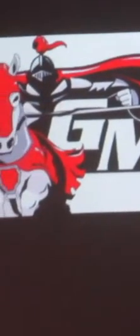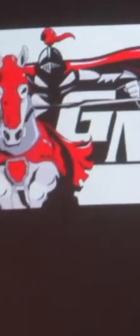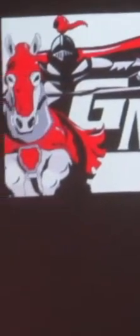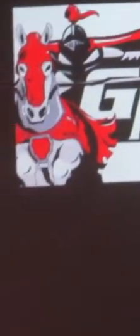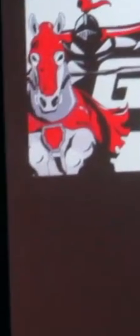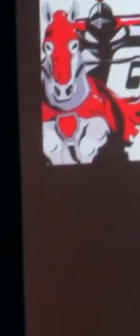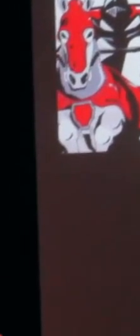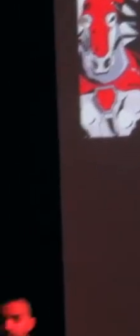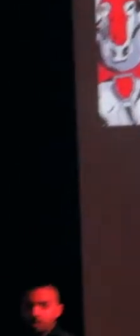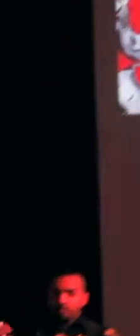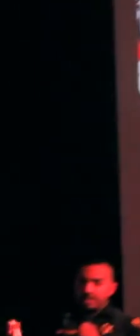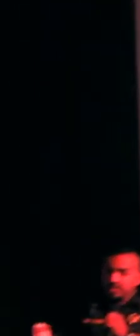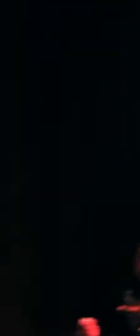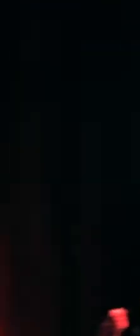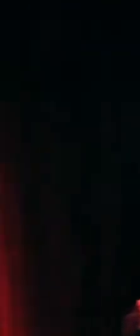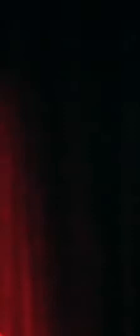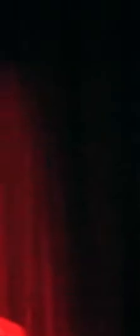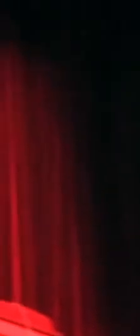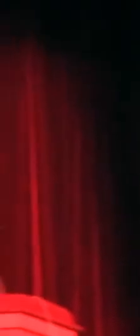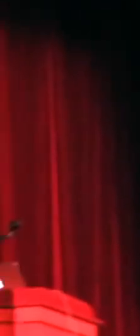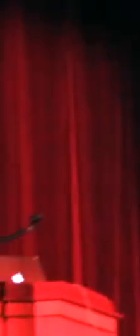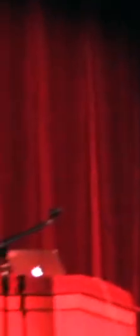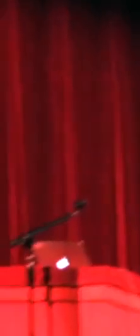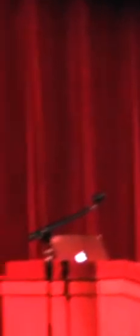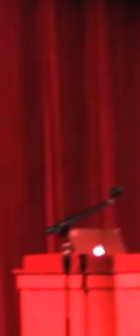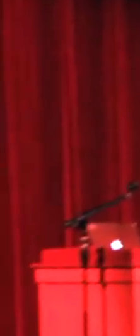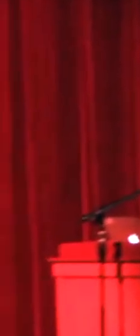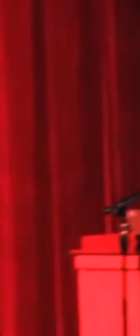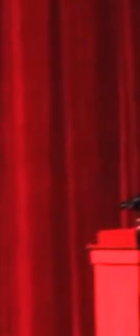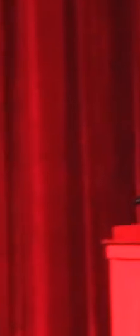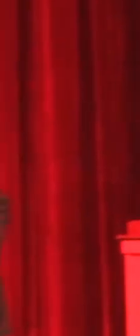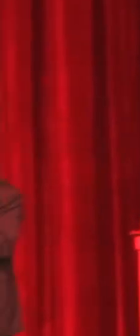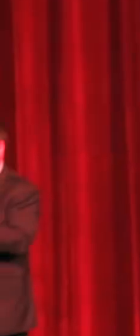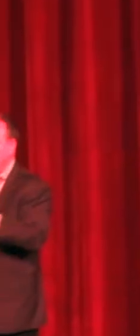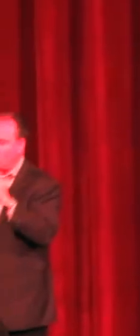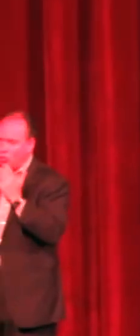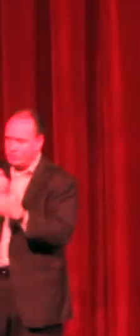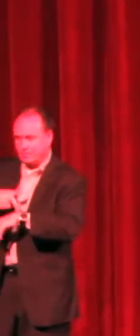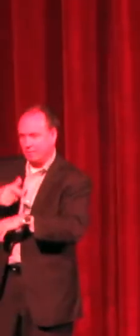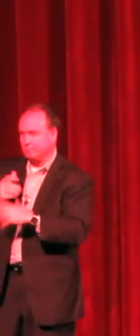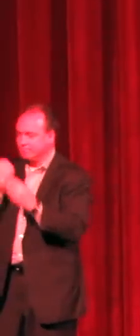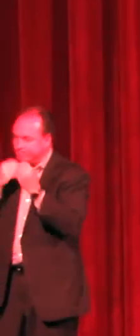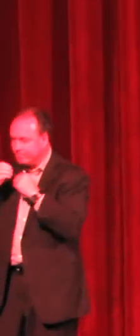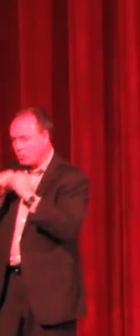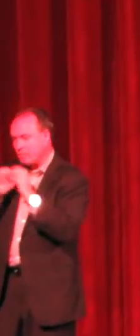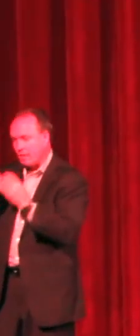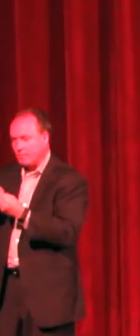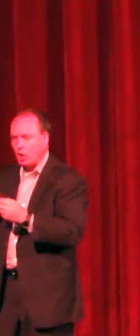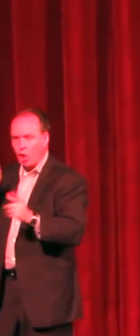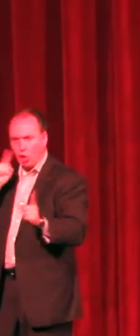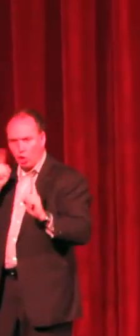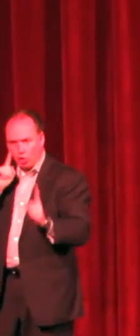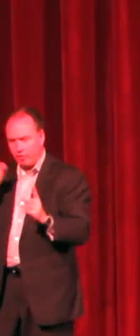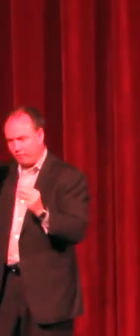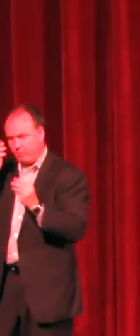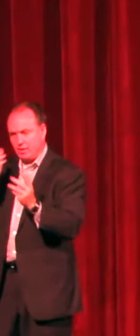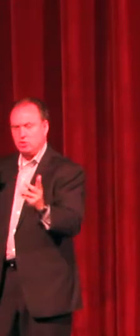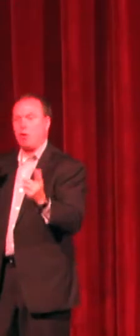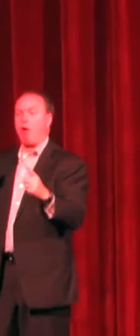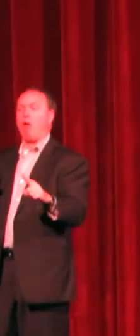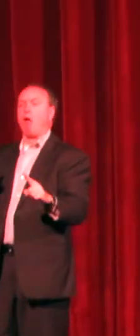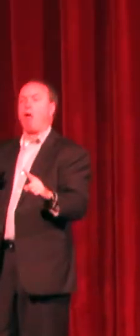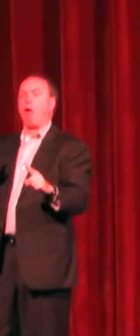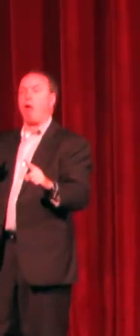sitting at his dinner table for Christmas dinner. He heard the information come through